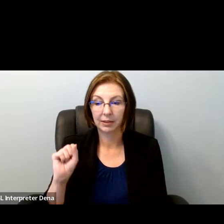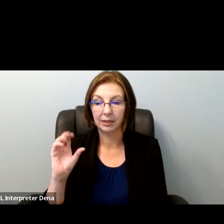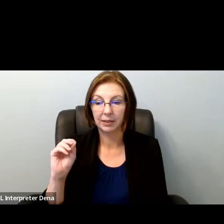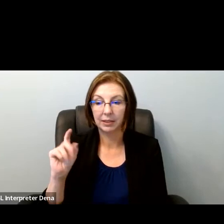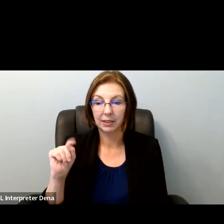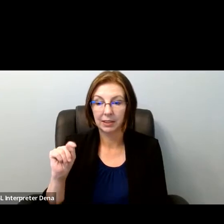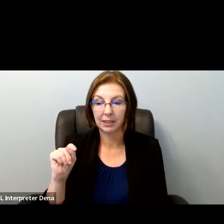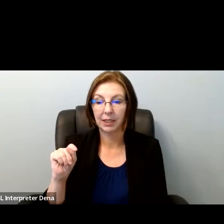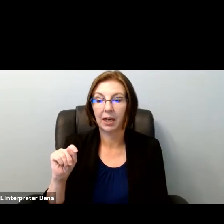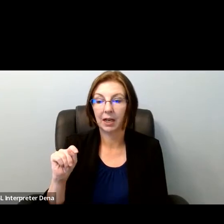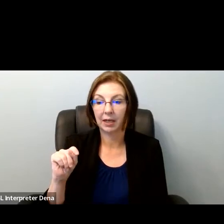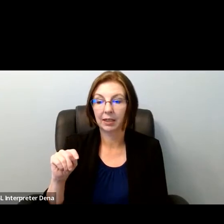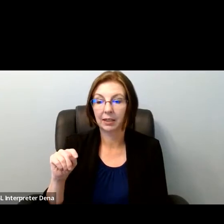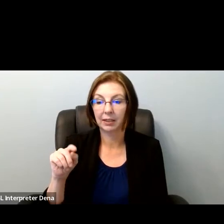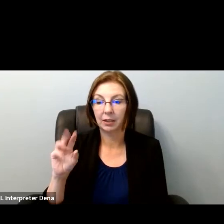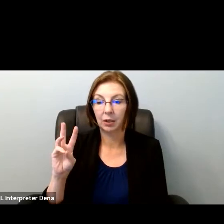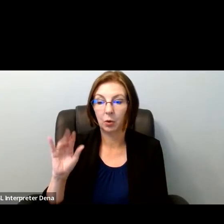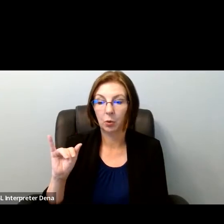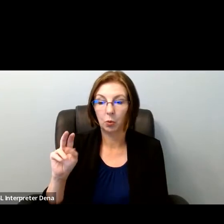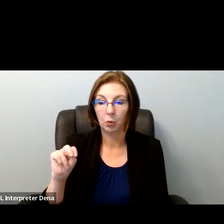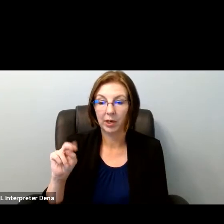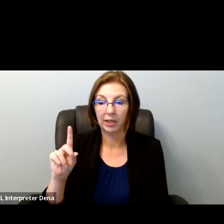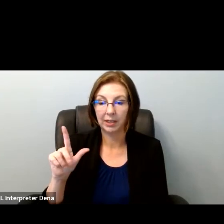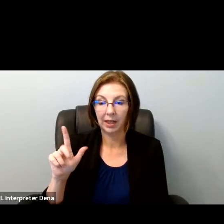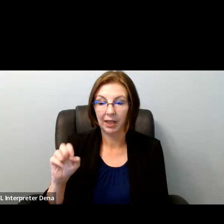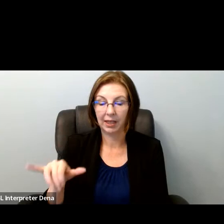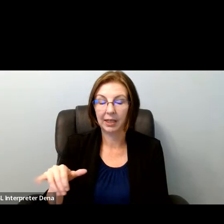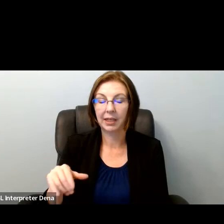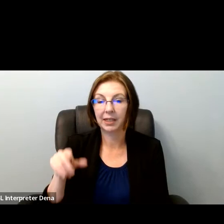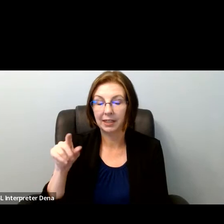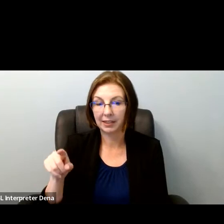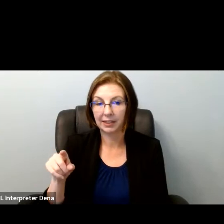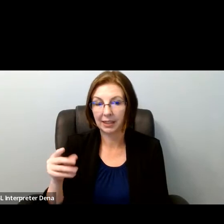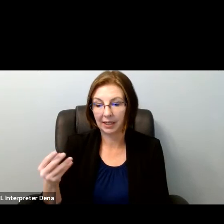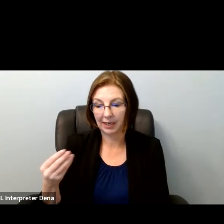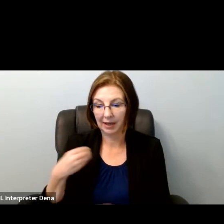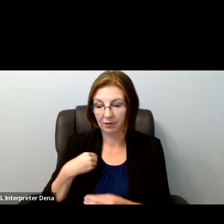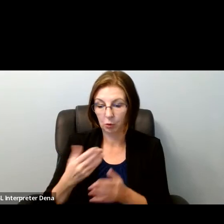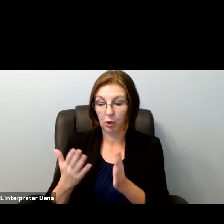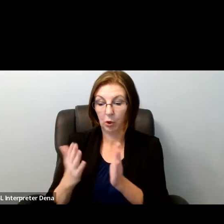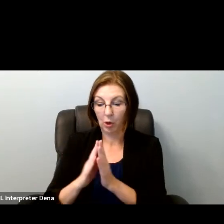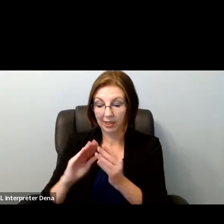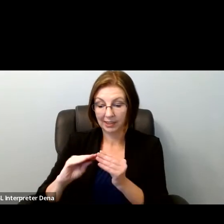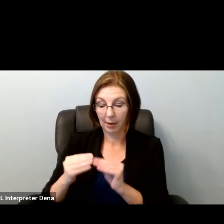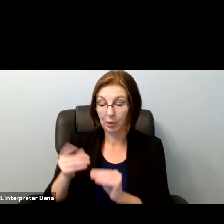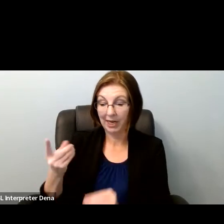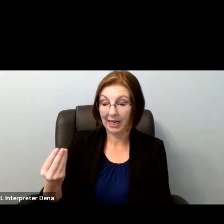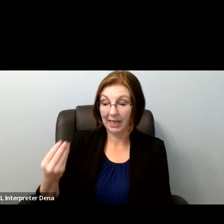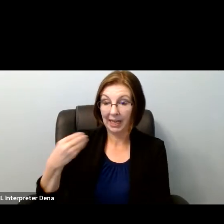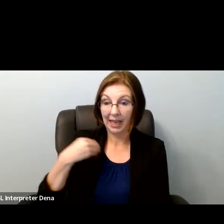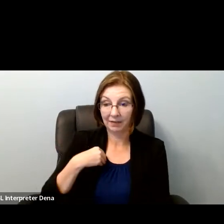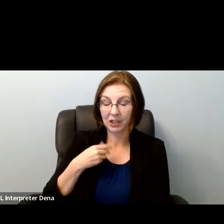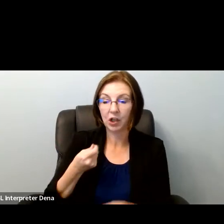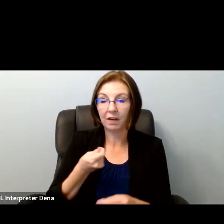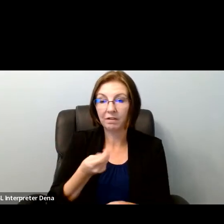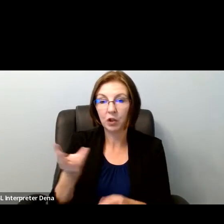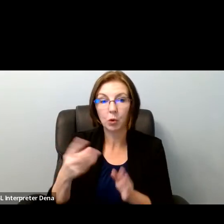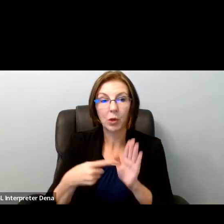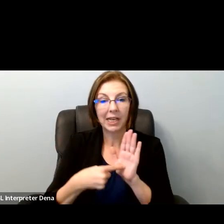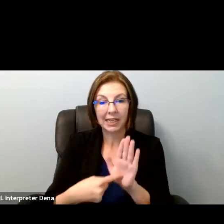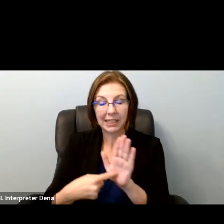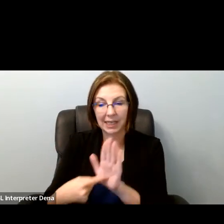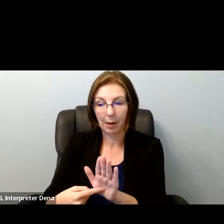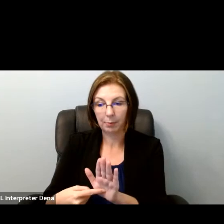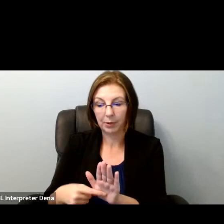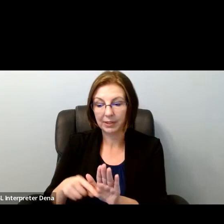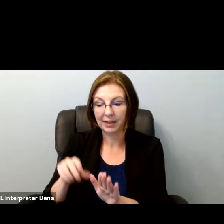the fiscal year 2023 technical assistance request numbers and gave us a few examples of those